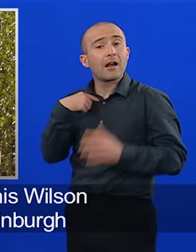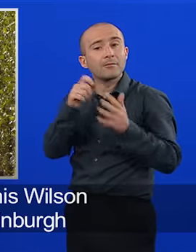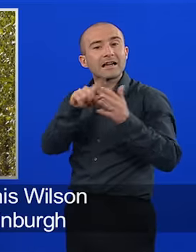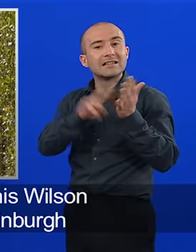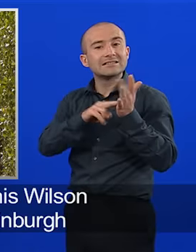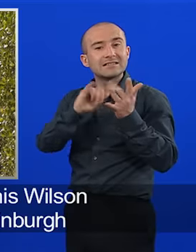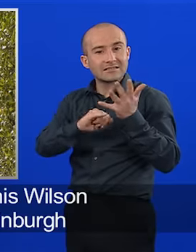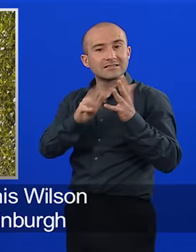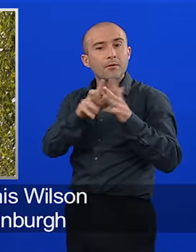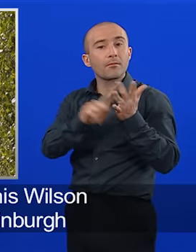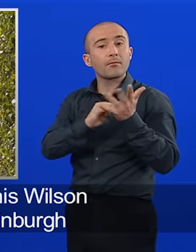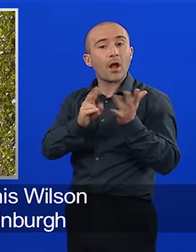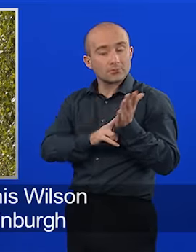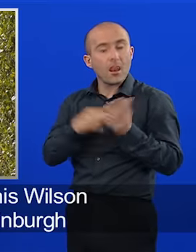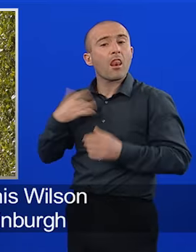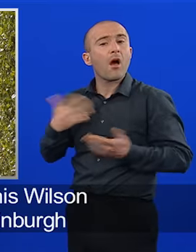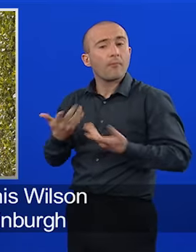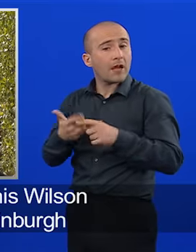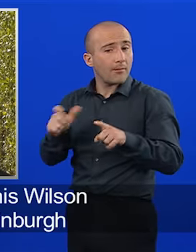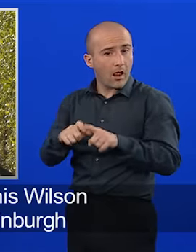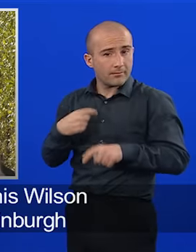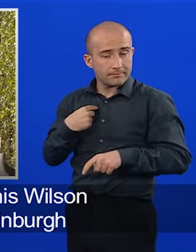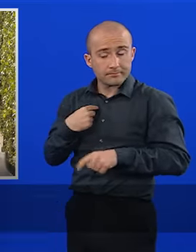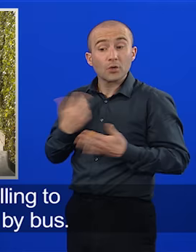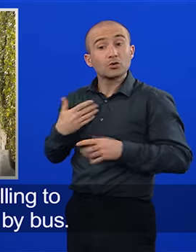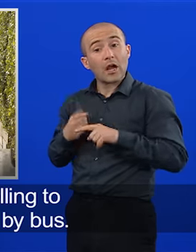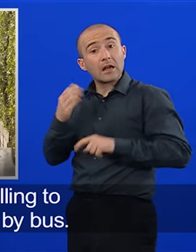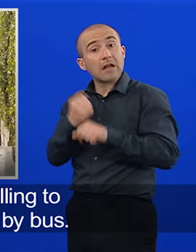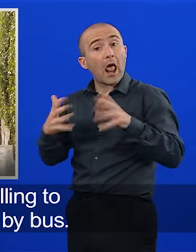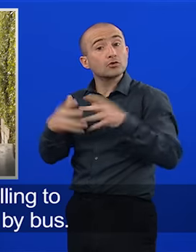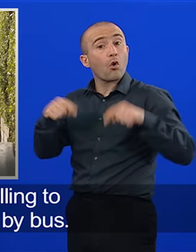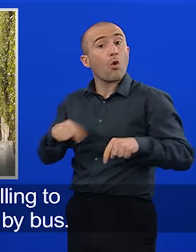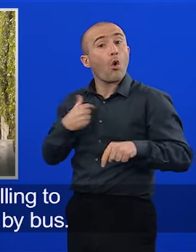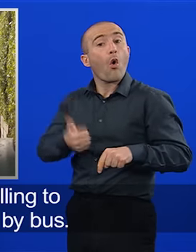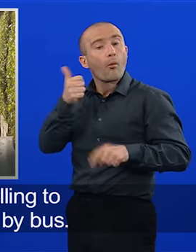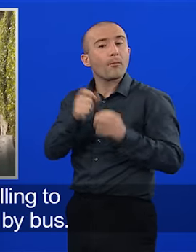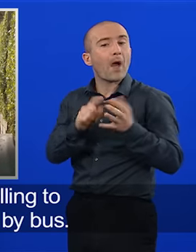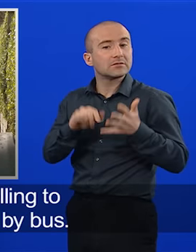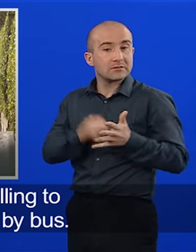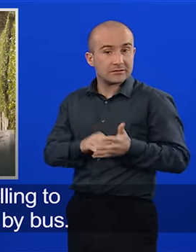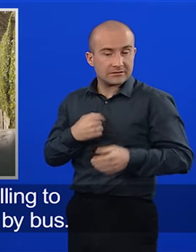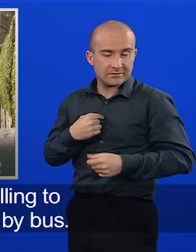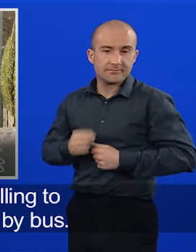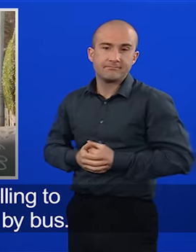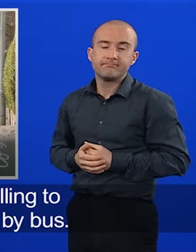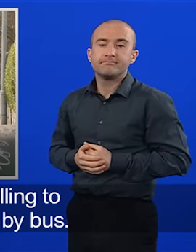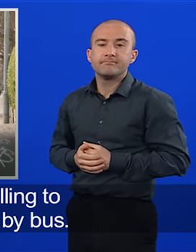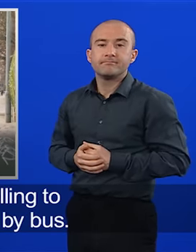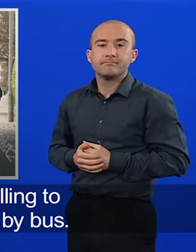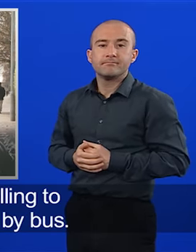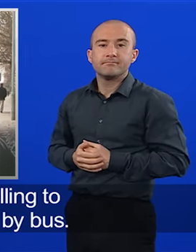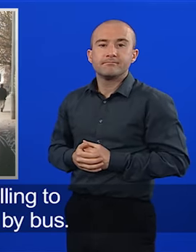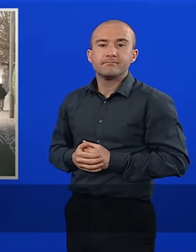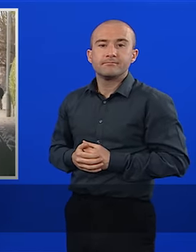My name is Dennis Wilson. I live in Edinburgh and I'm travelling to Glasgow today by bus.